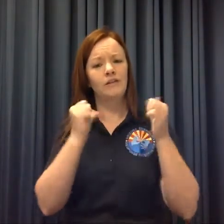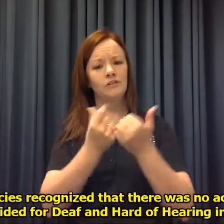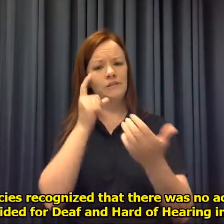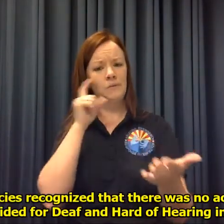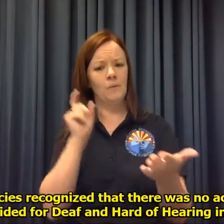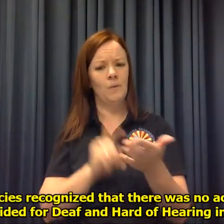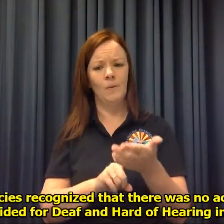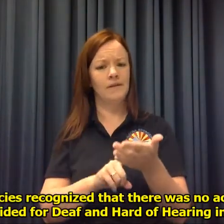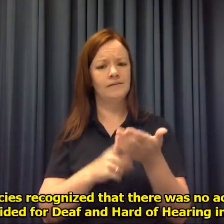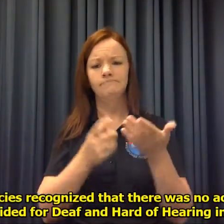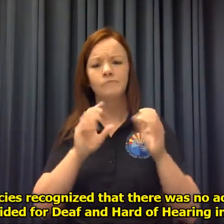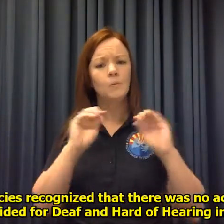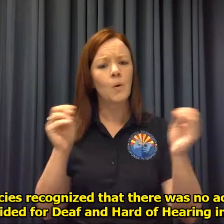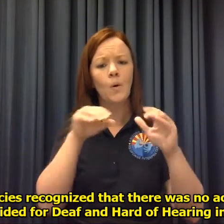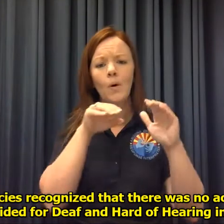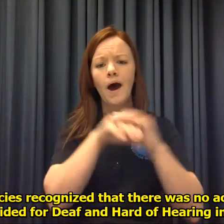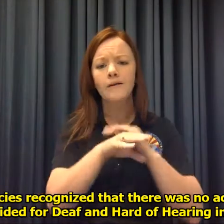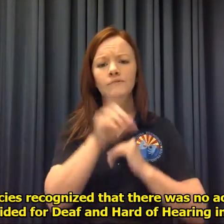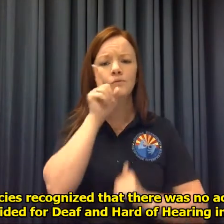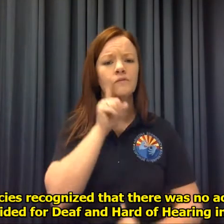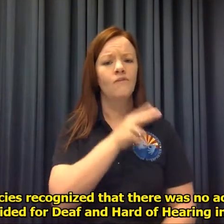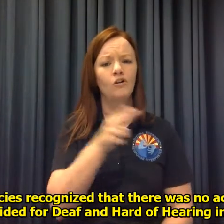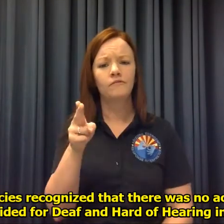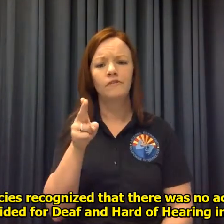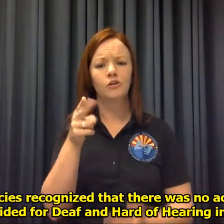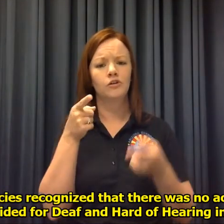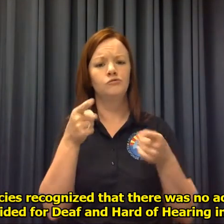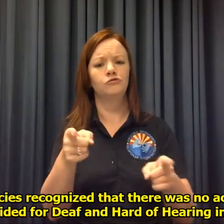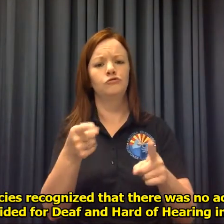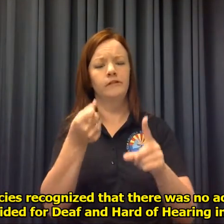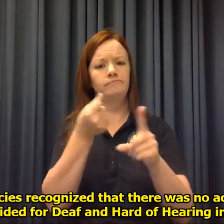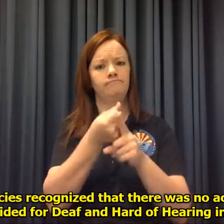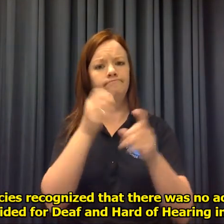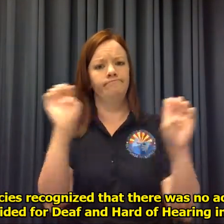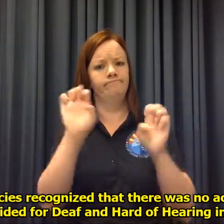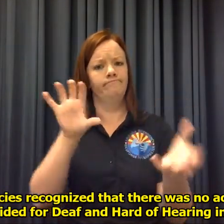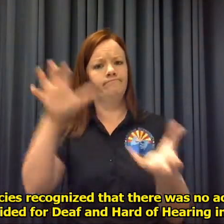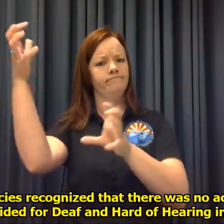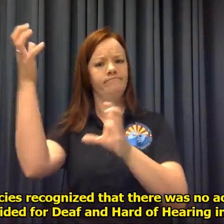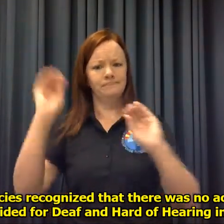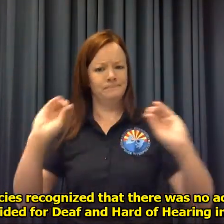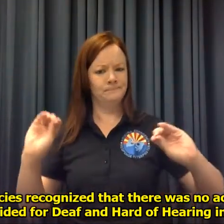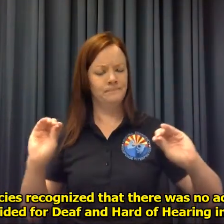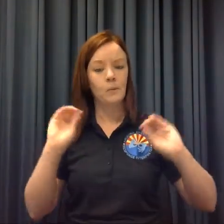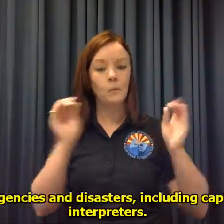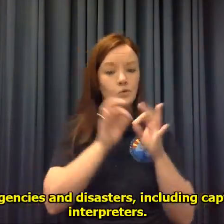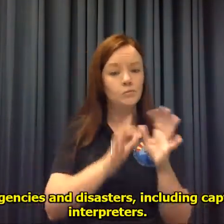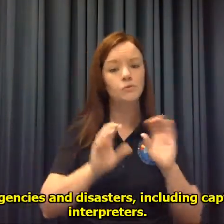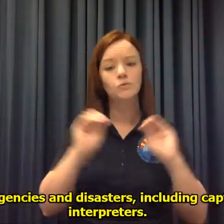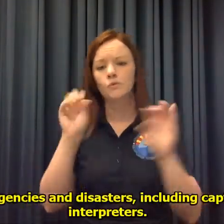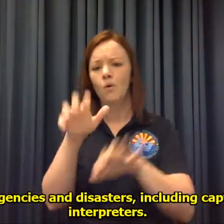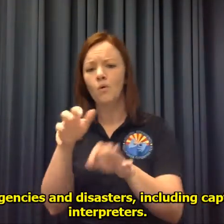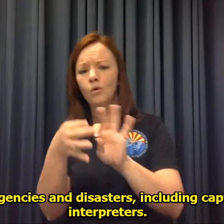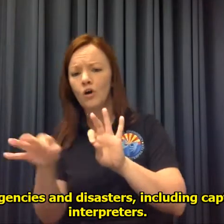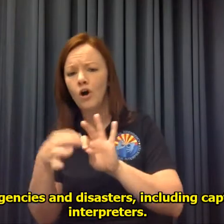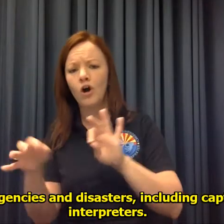These agencies recognized that there was no accessibility being provided for deaf and hard of hearing individuals during emergencies and